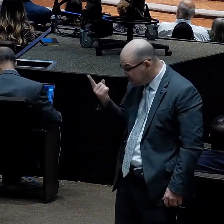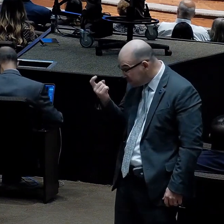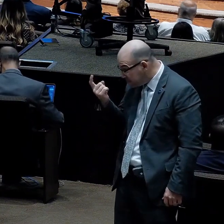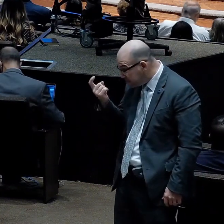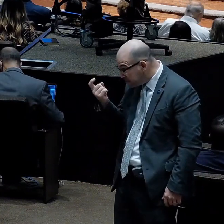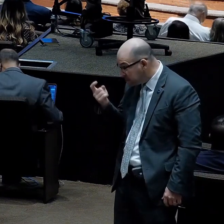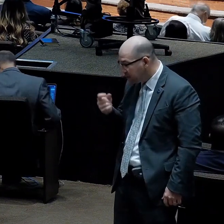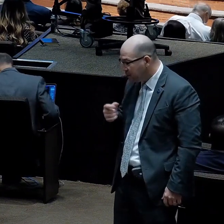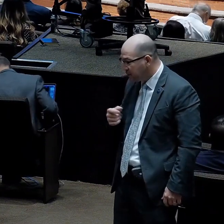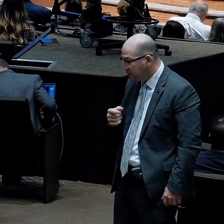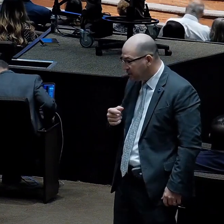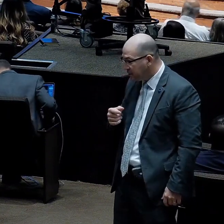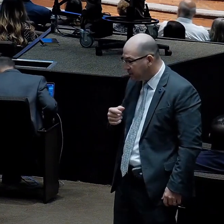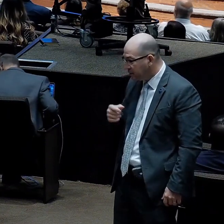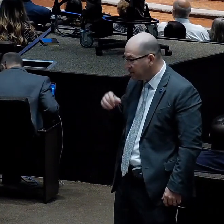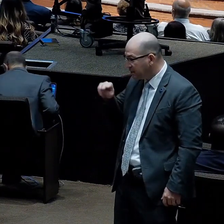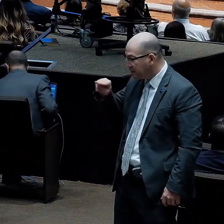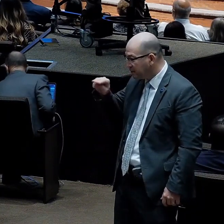Matthew wants a brother.